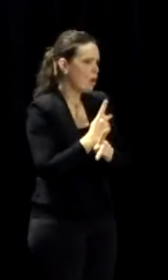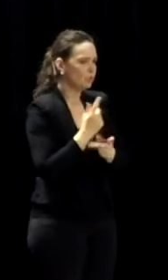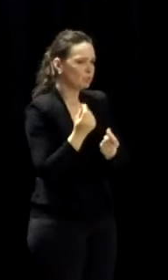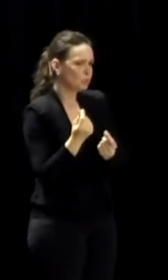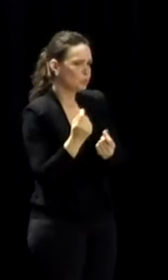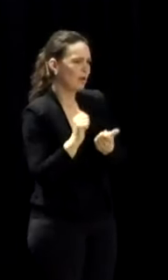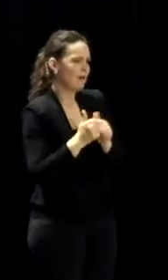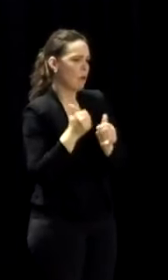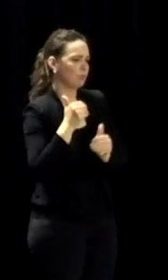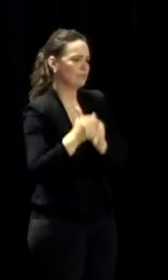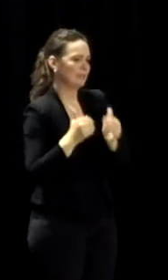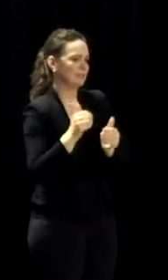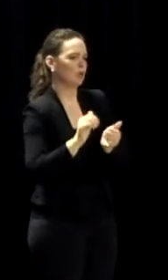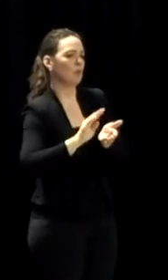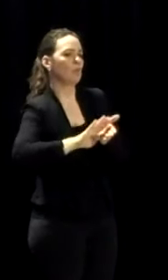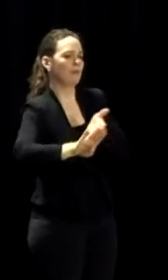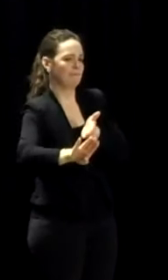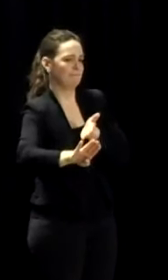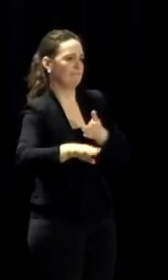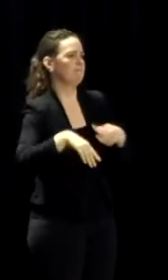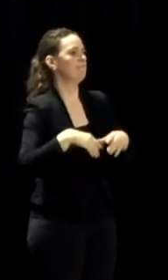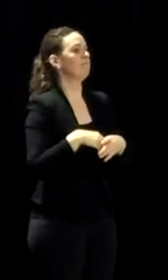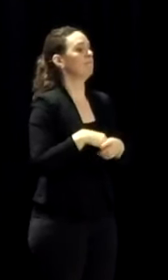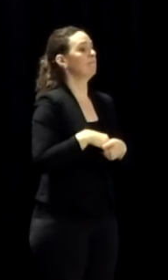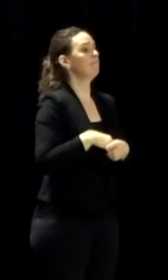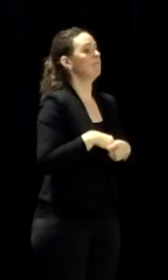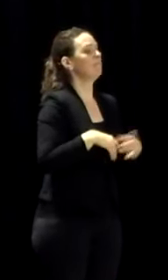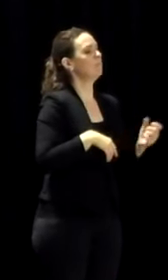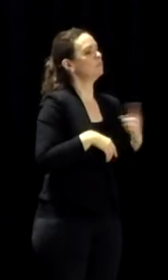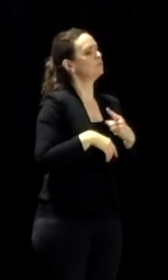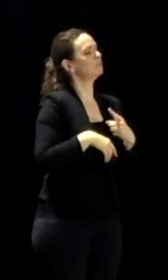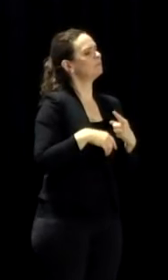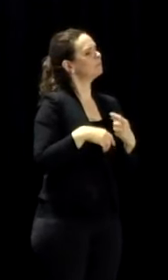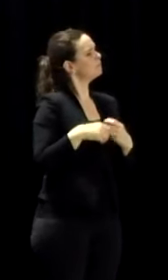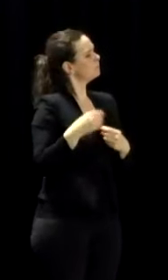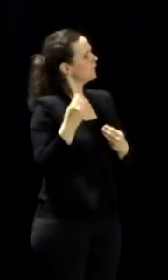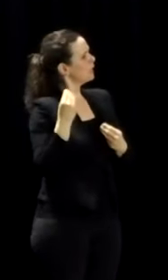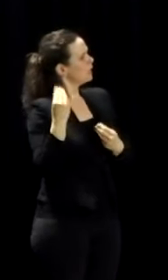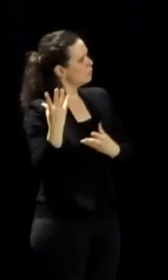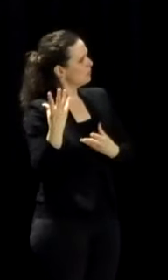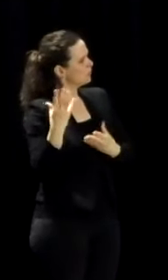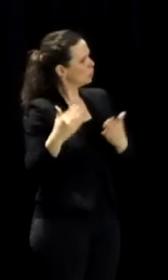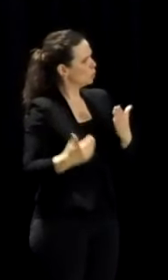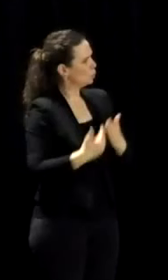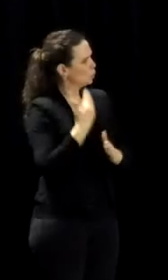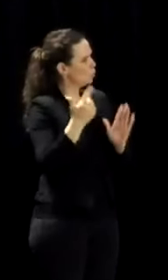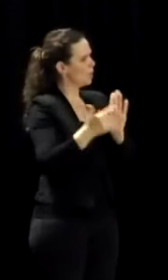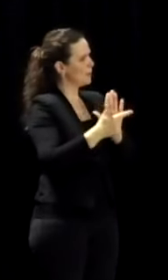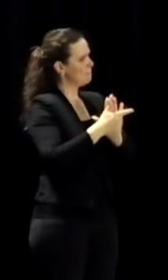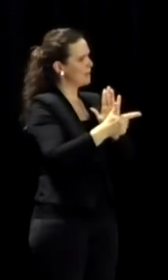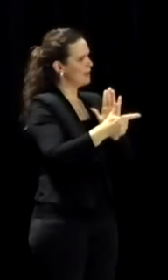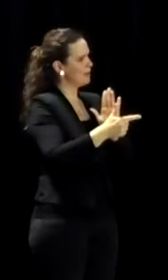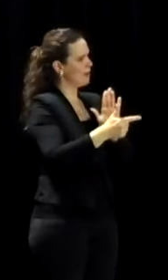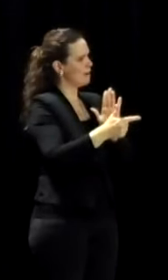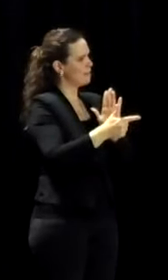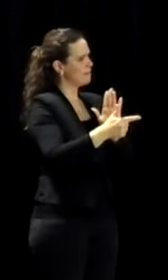interest. Do you guys have any information on how the new ban on non-essential construction